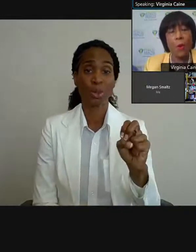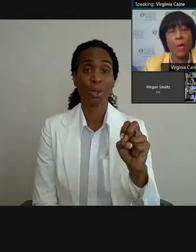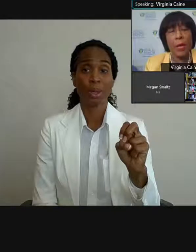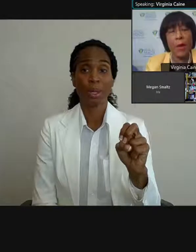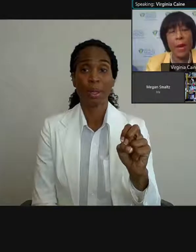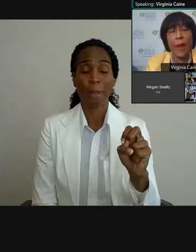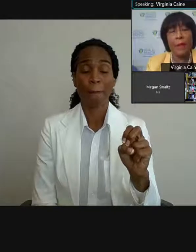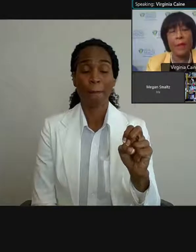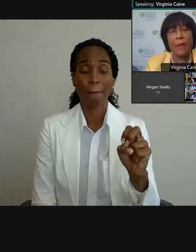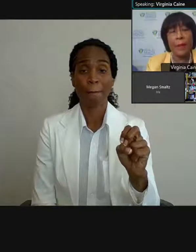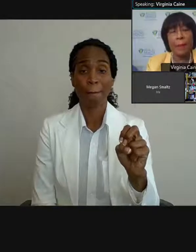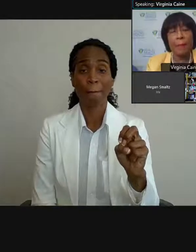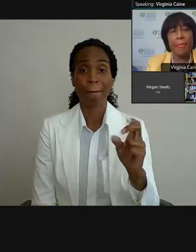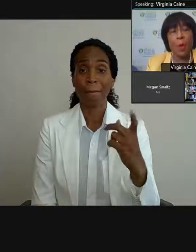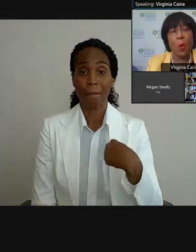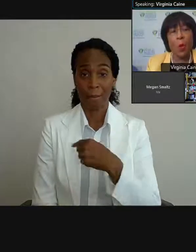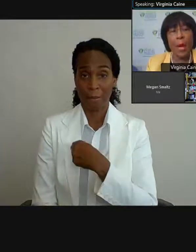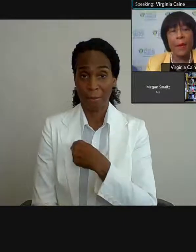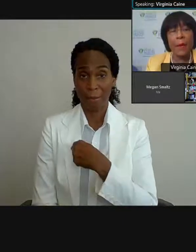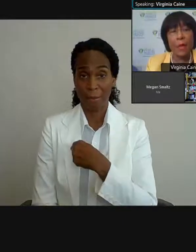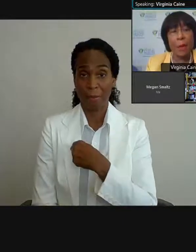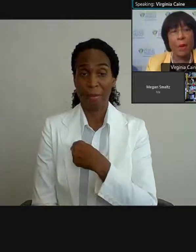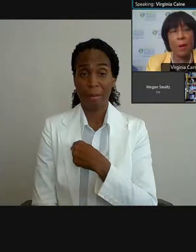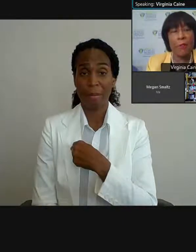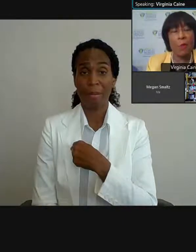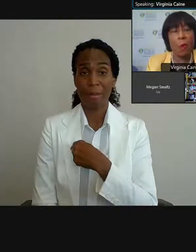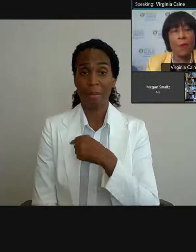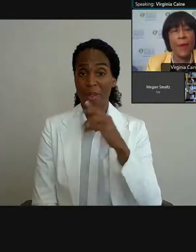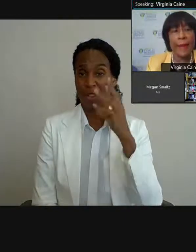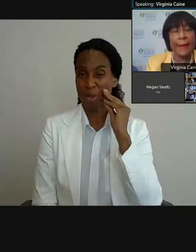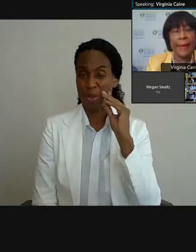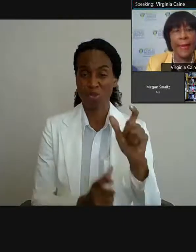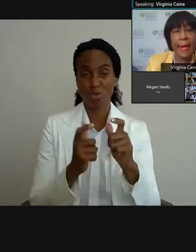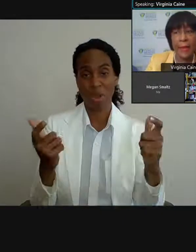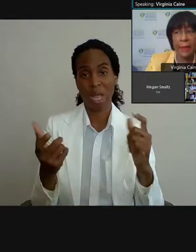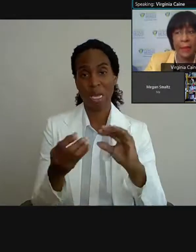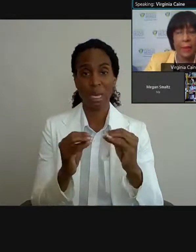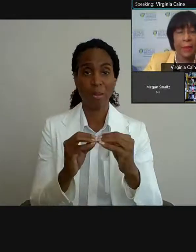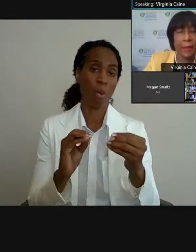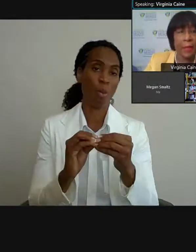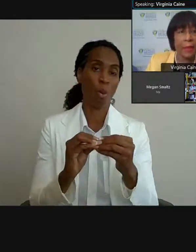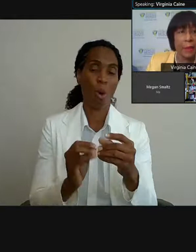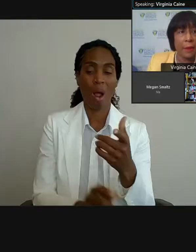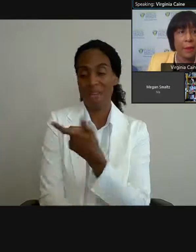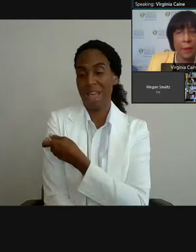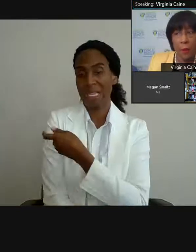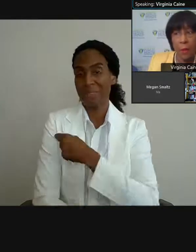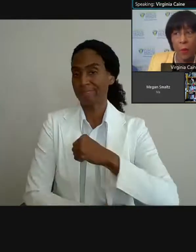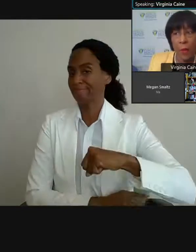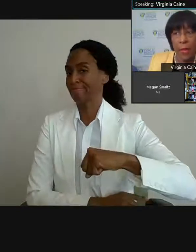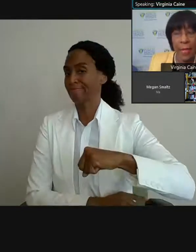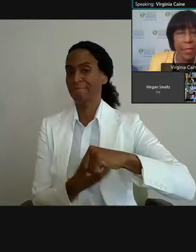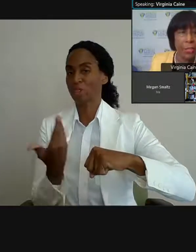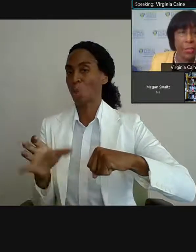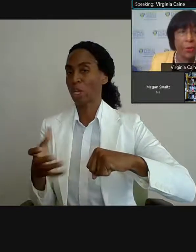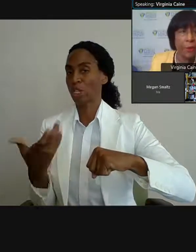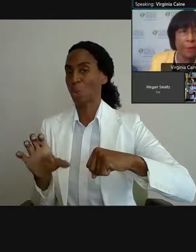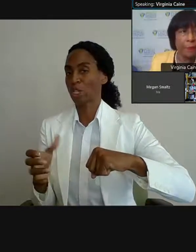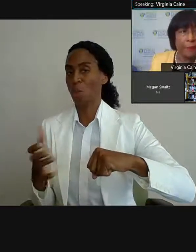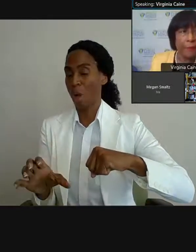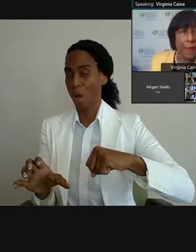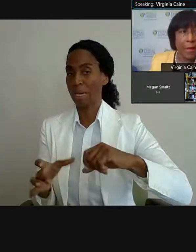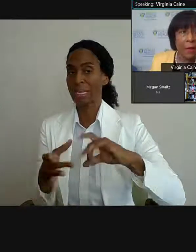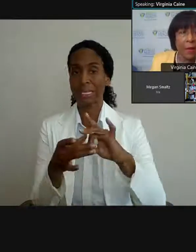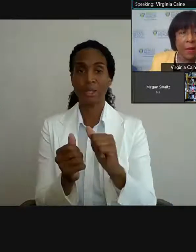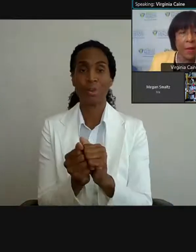we are having a greater number of more vaccine hesitancy related